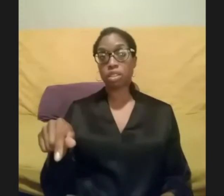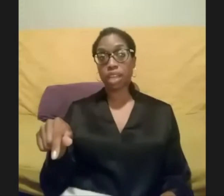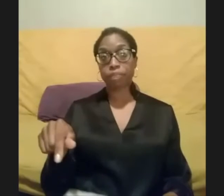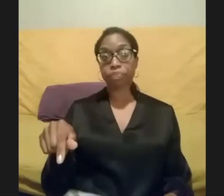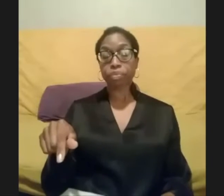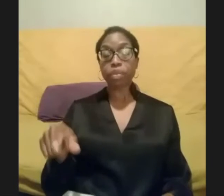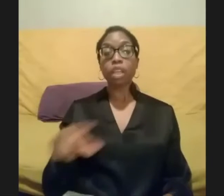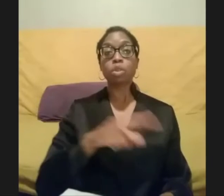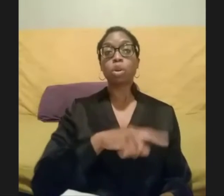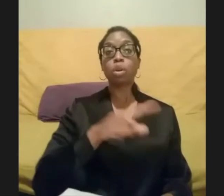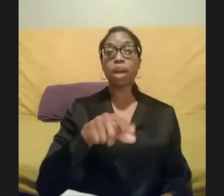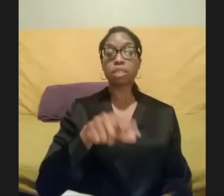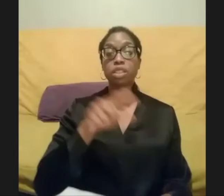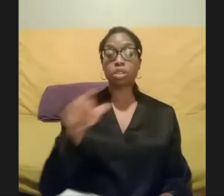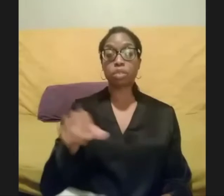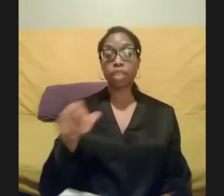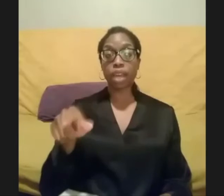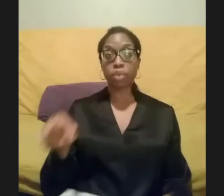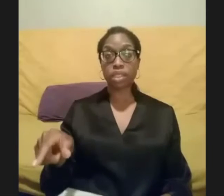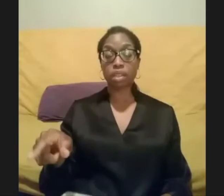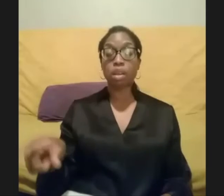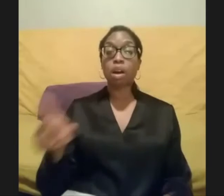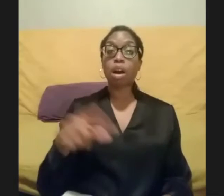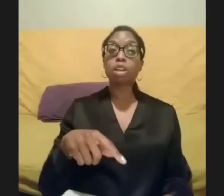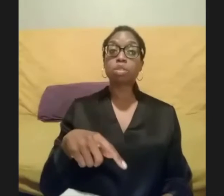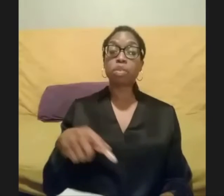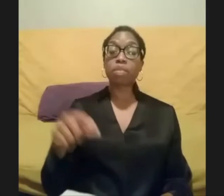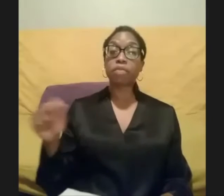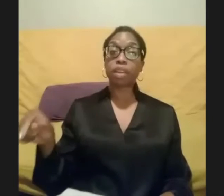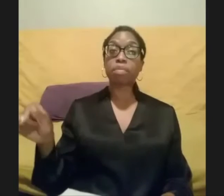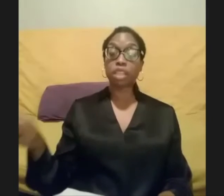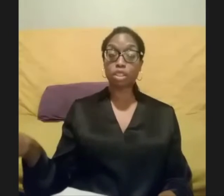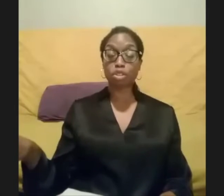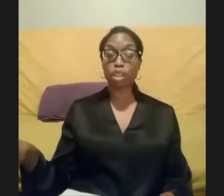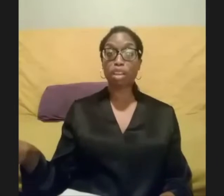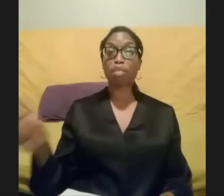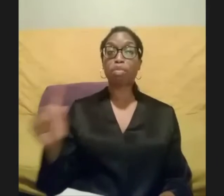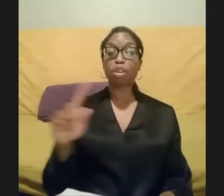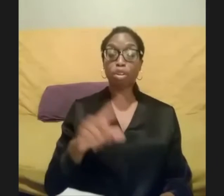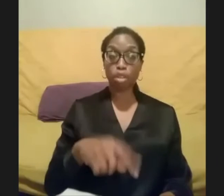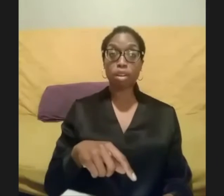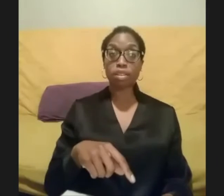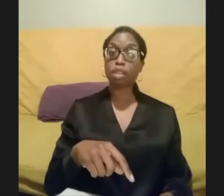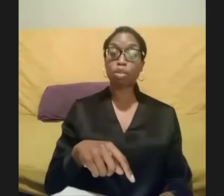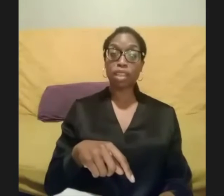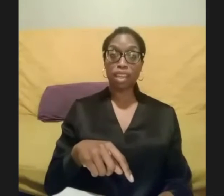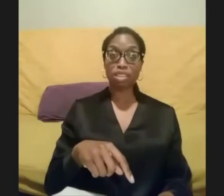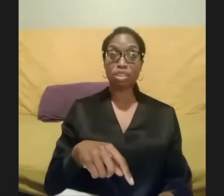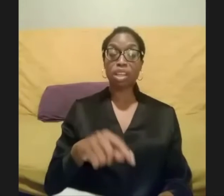at. So a colonoscopy is good for that reason. Also, if you have a family history of early onset colon cancer in like